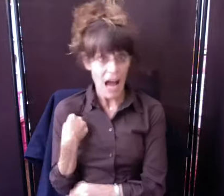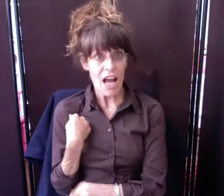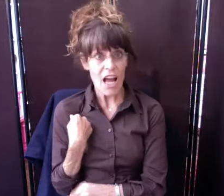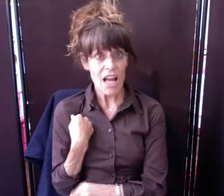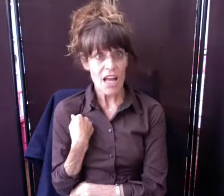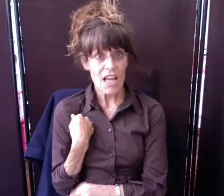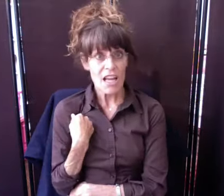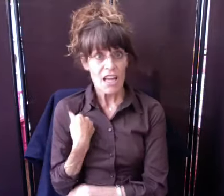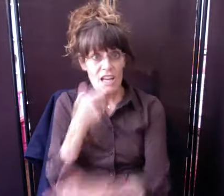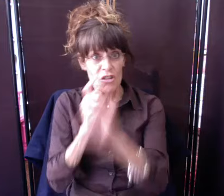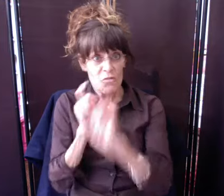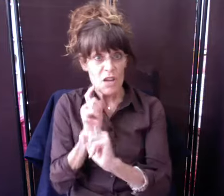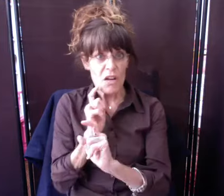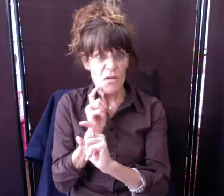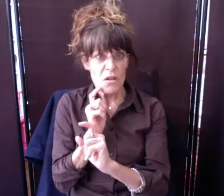like a month's worth on that weekend, and